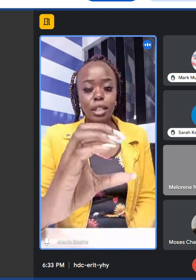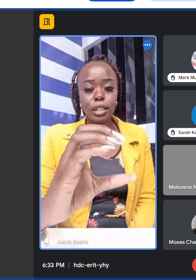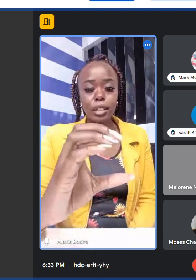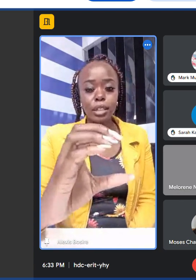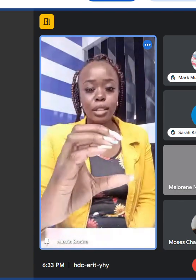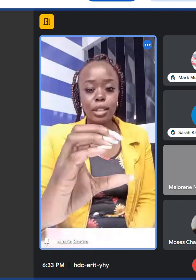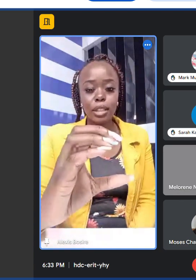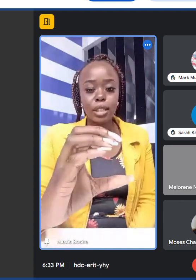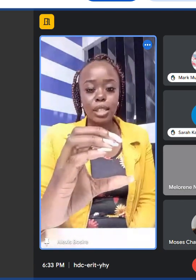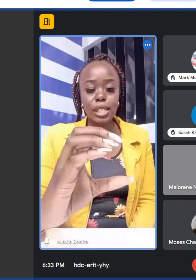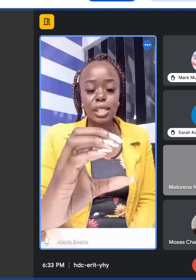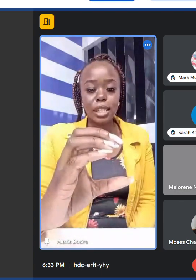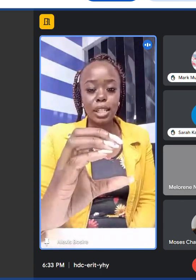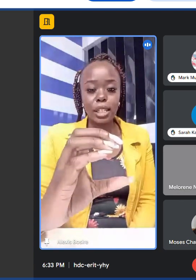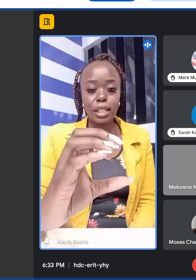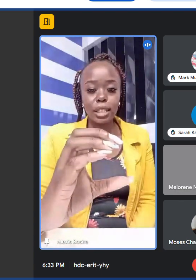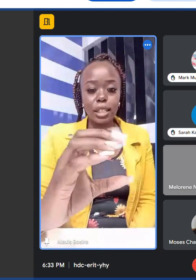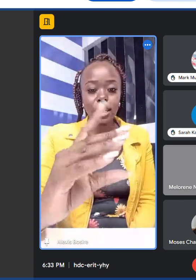C,